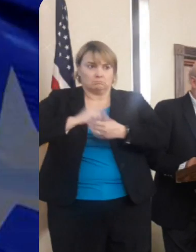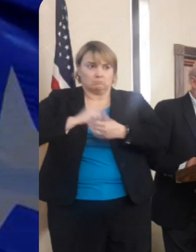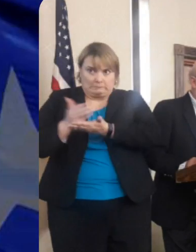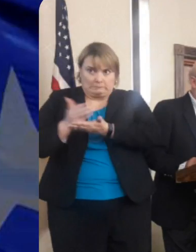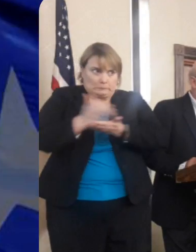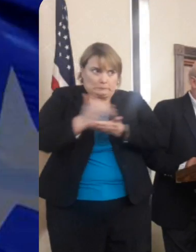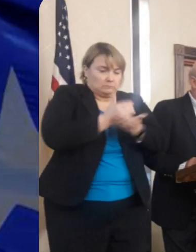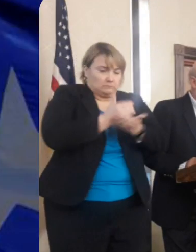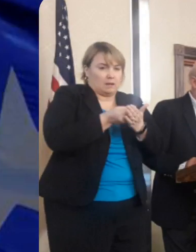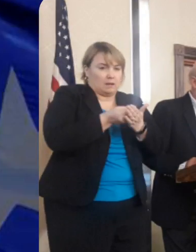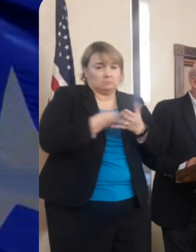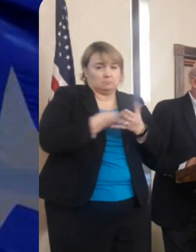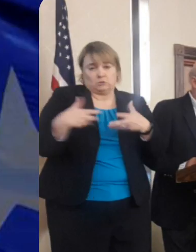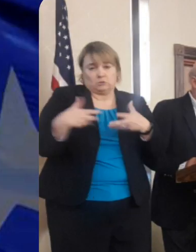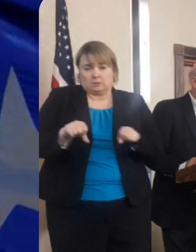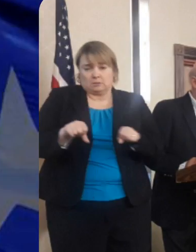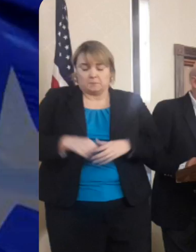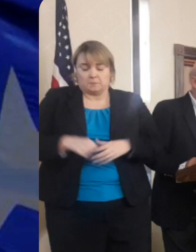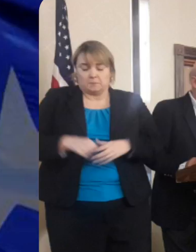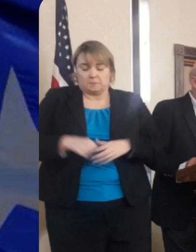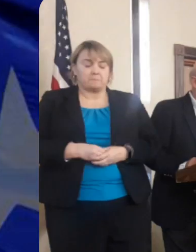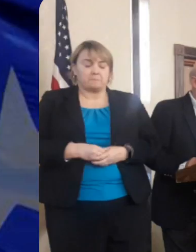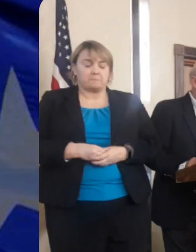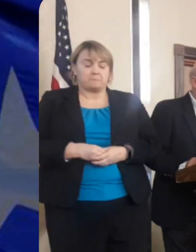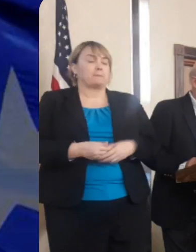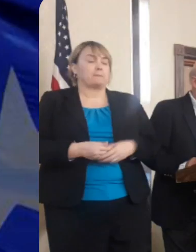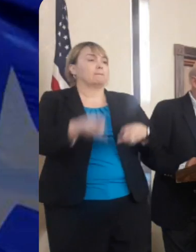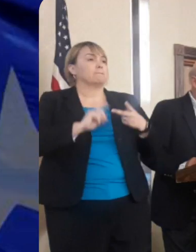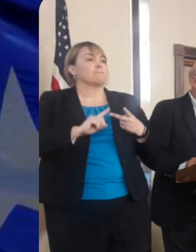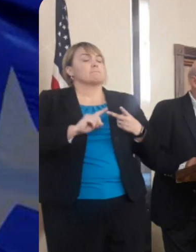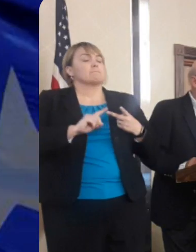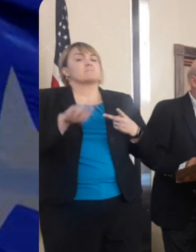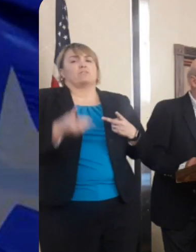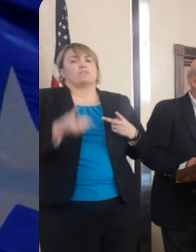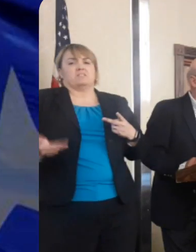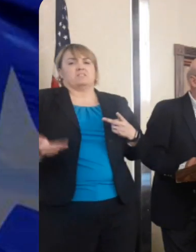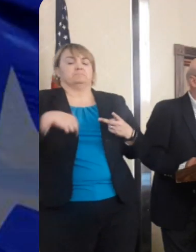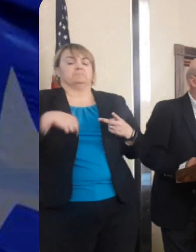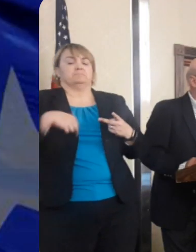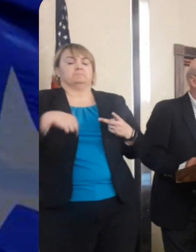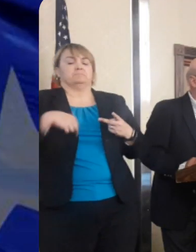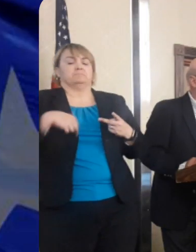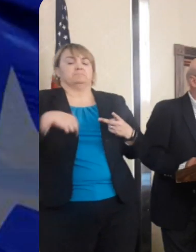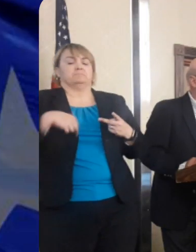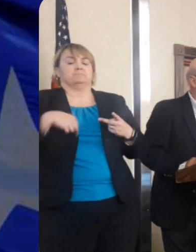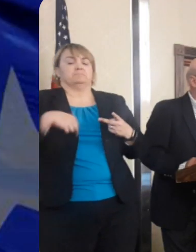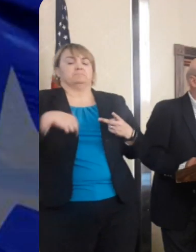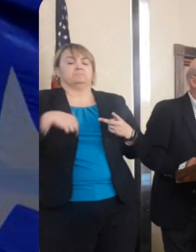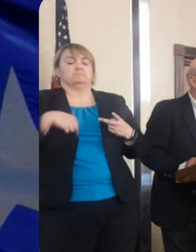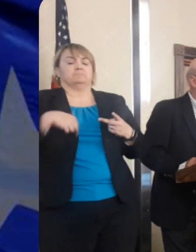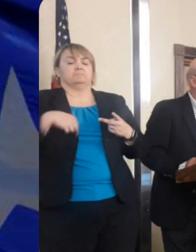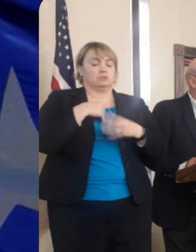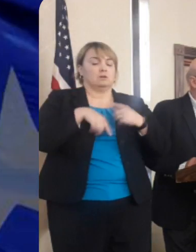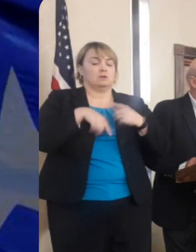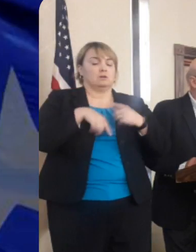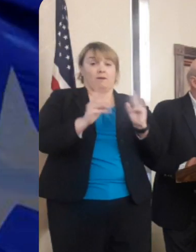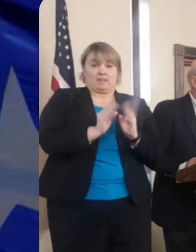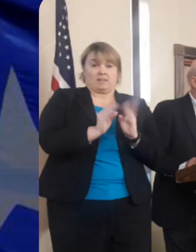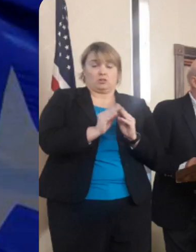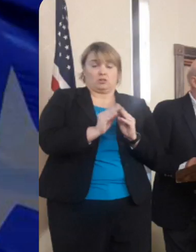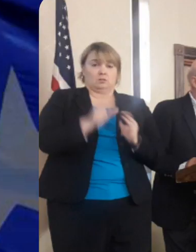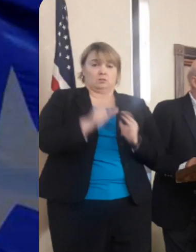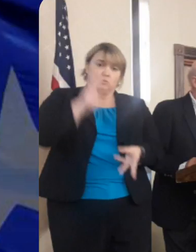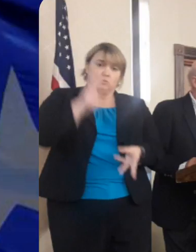The other item that we have almost complete information on is the convention. The total cost of the convention is going to come